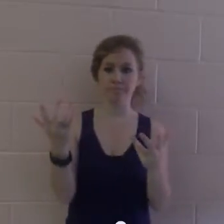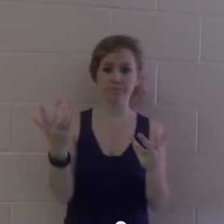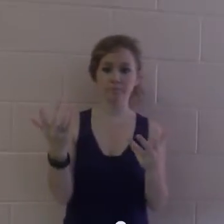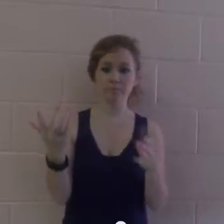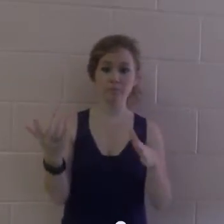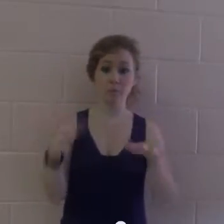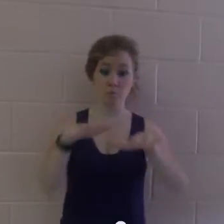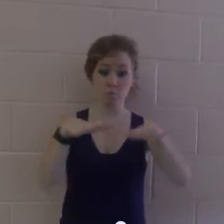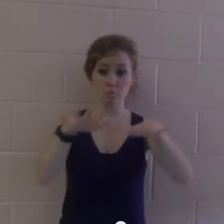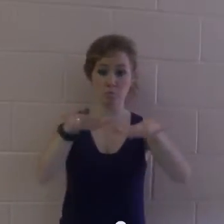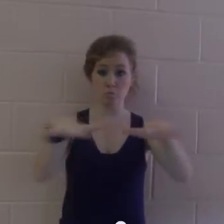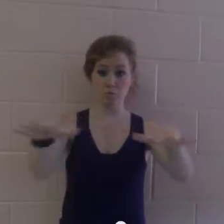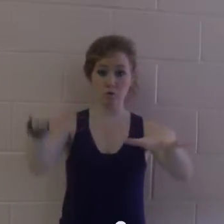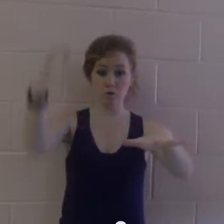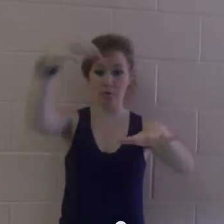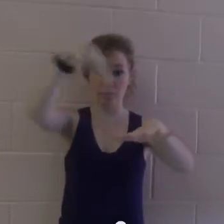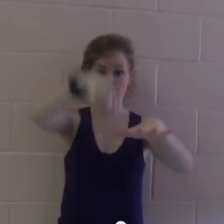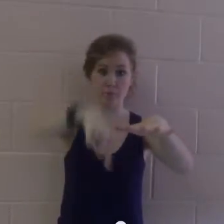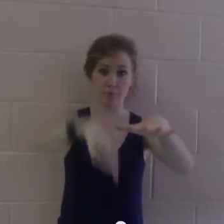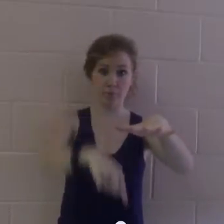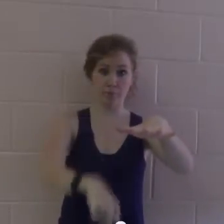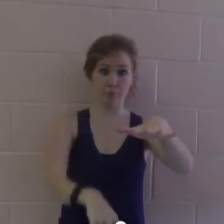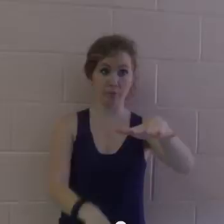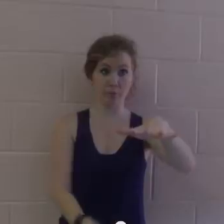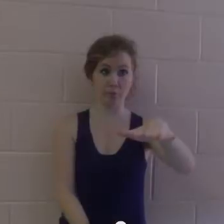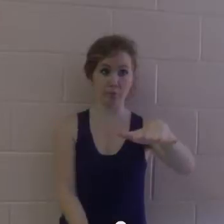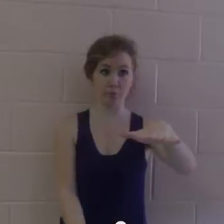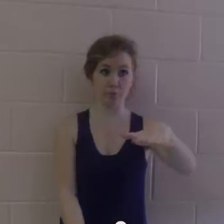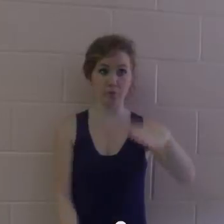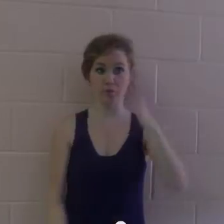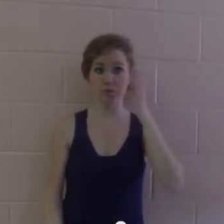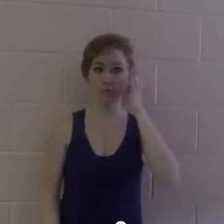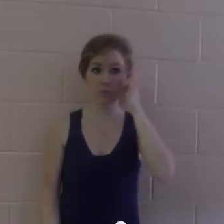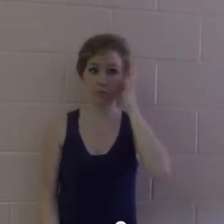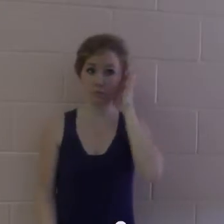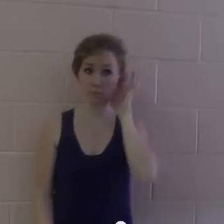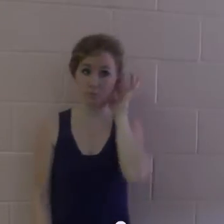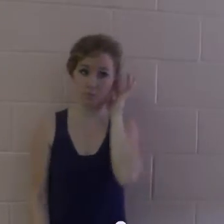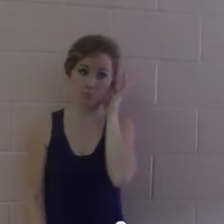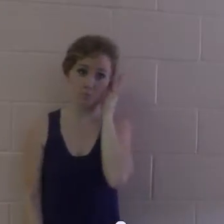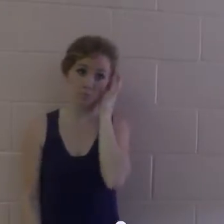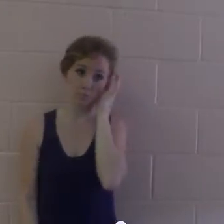These animals have learned to dive down into the water